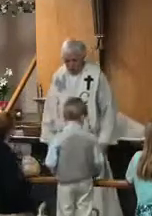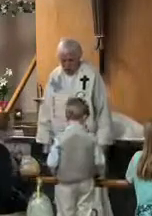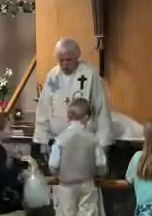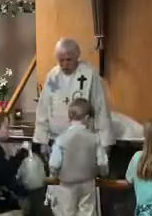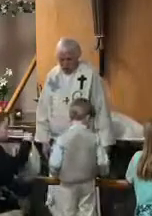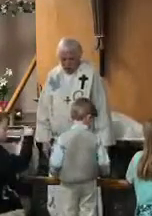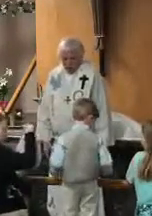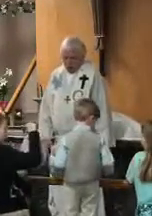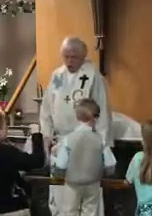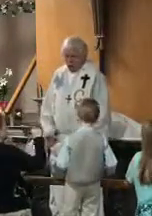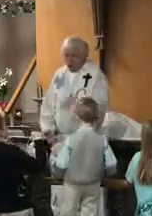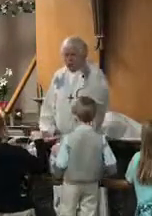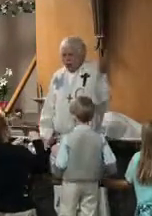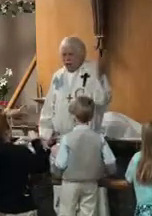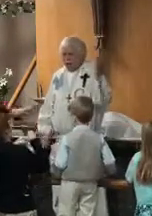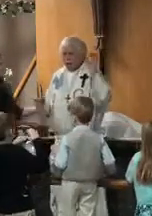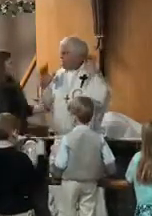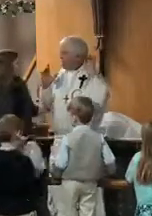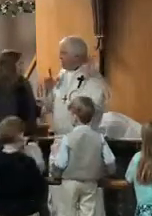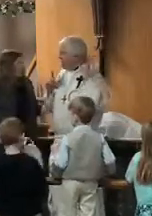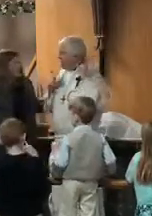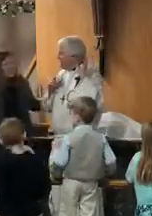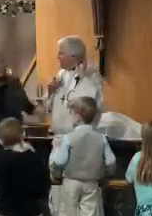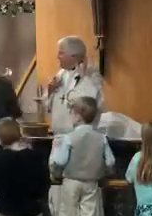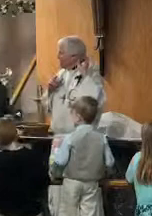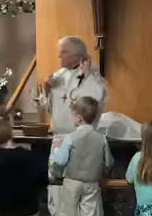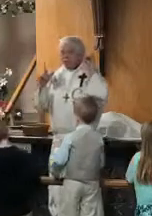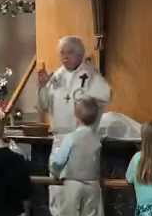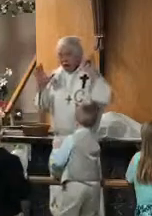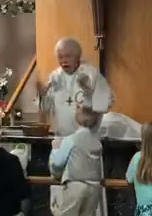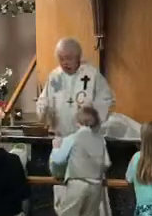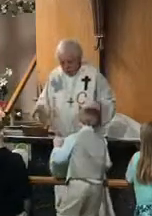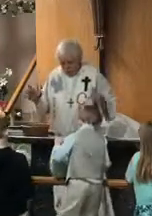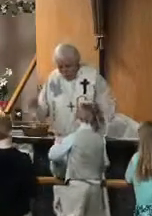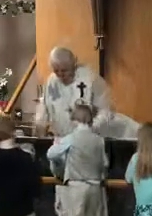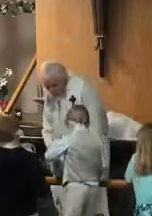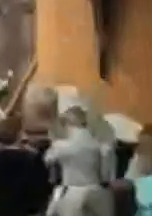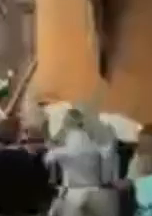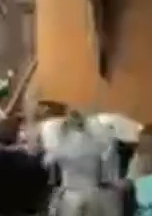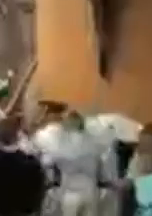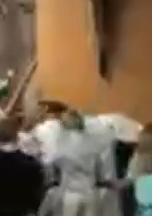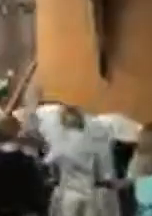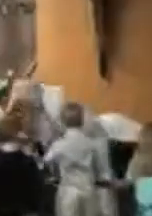there. Wow. Open the egg and say, the egg,